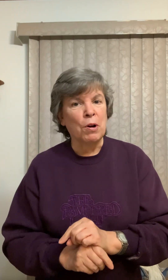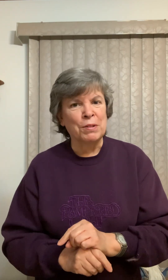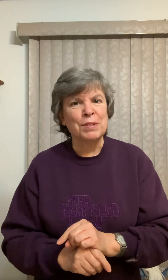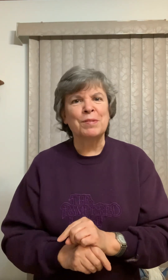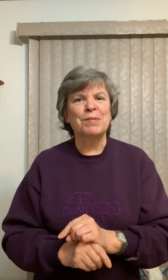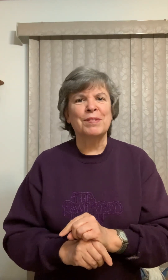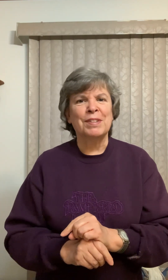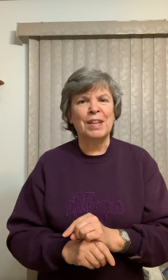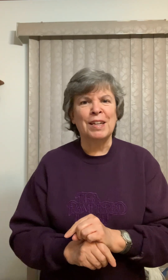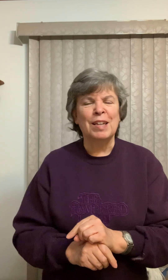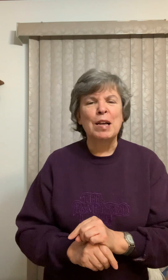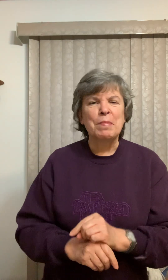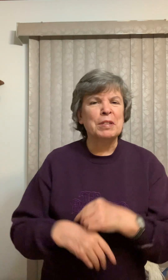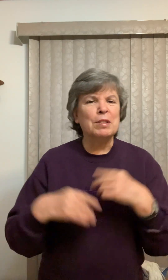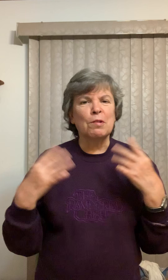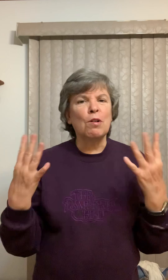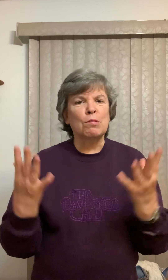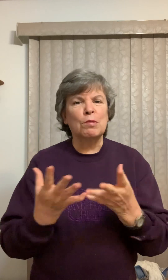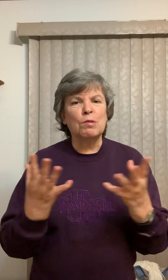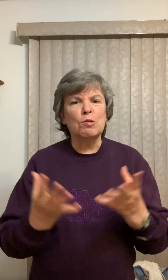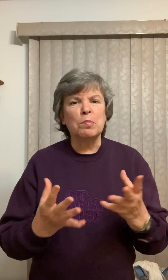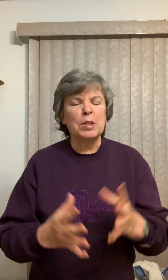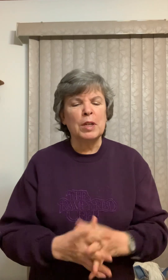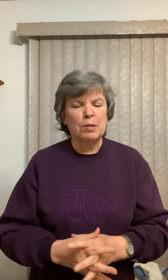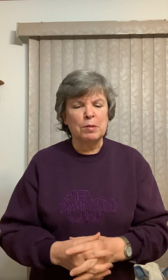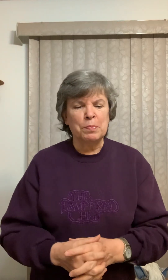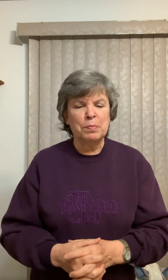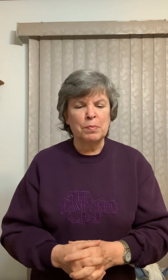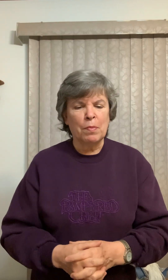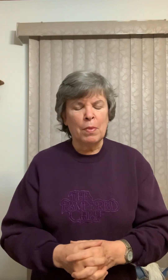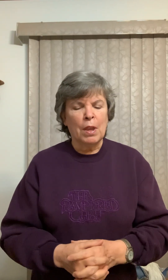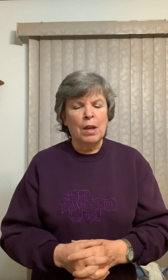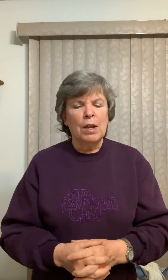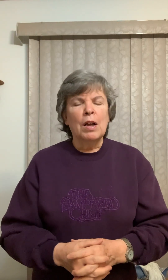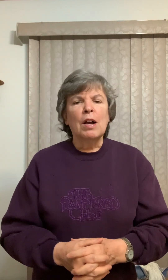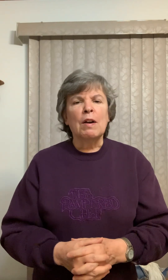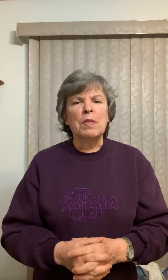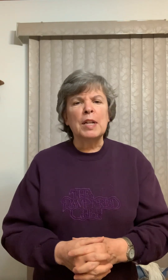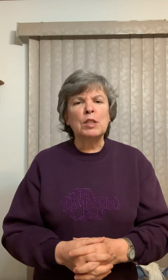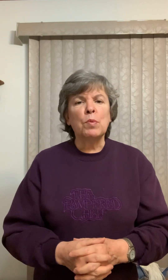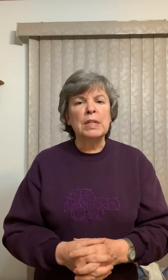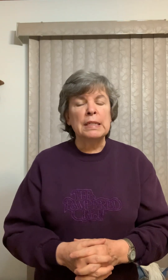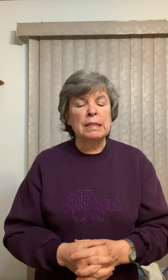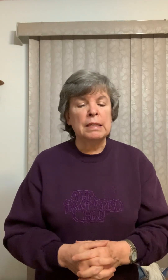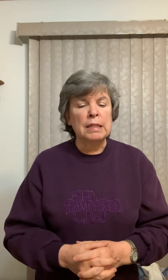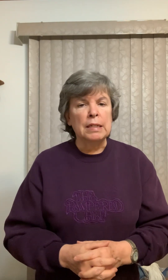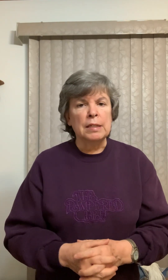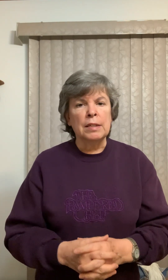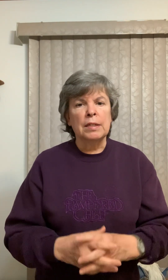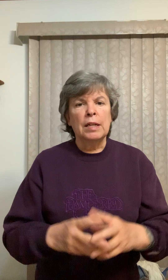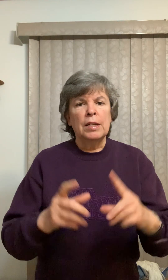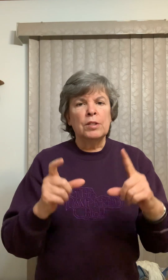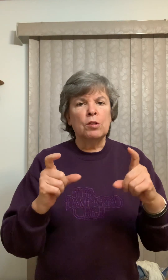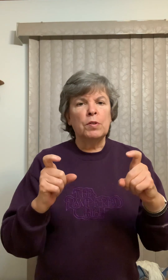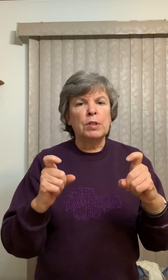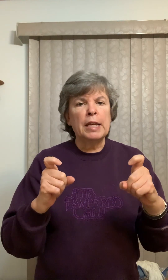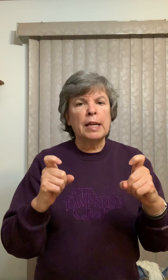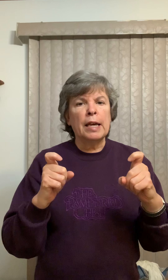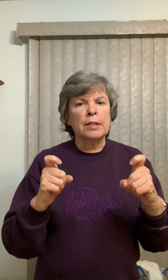words, okay, because they're all grouped together. All right, the next one is sin. So if you take